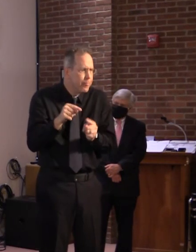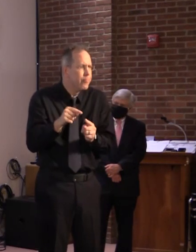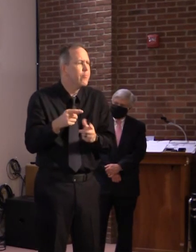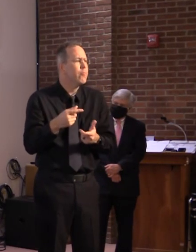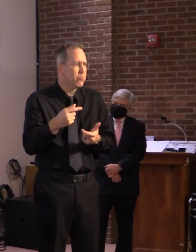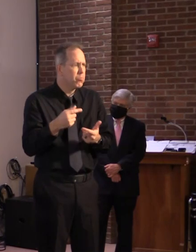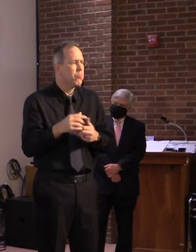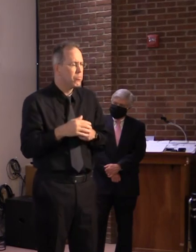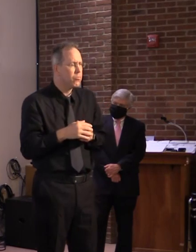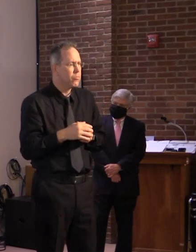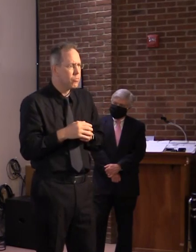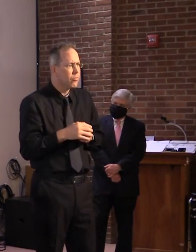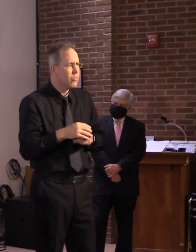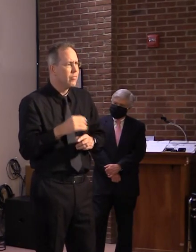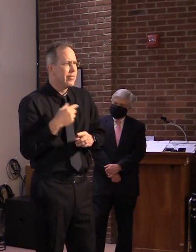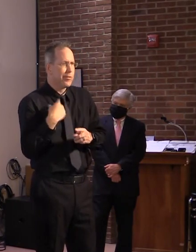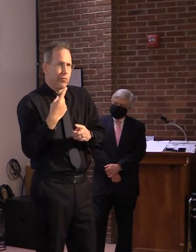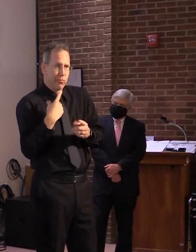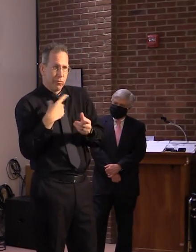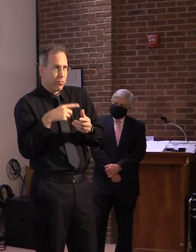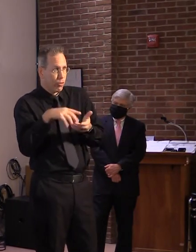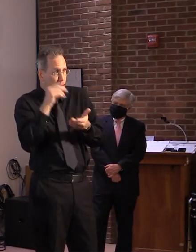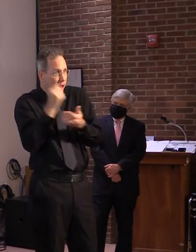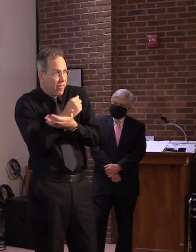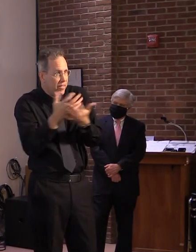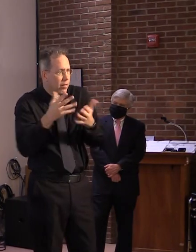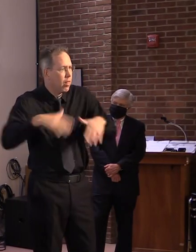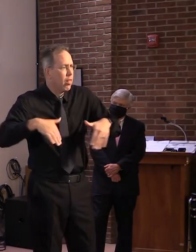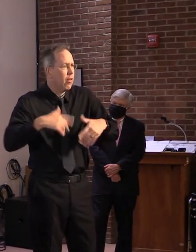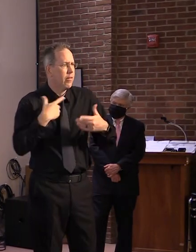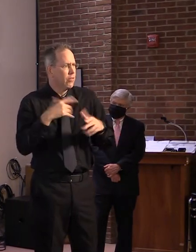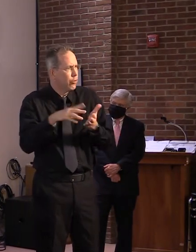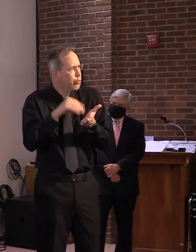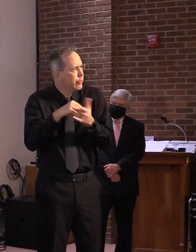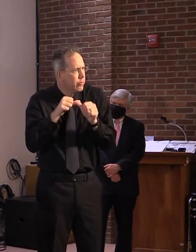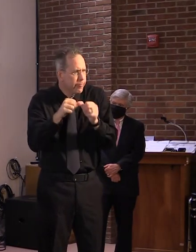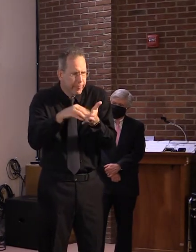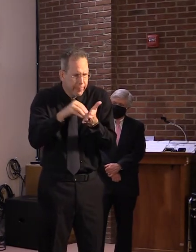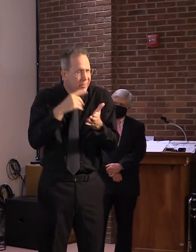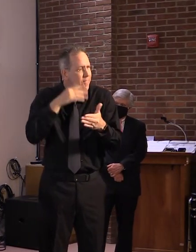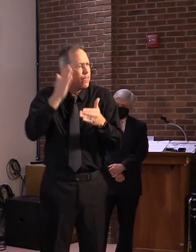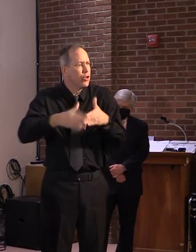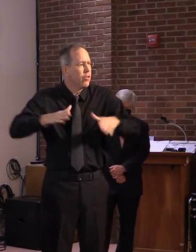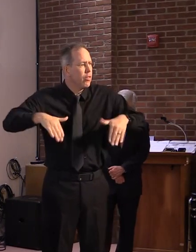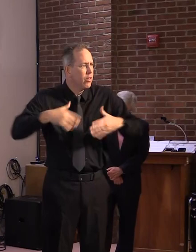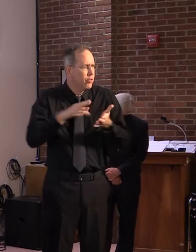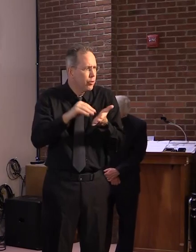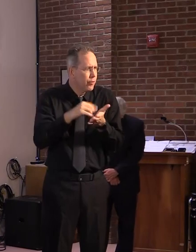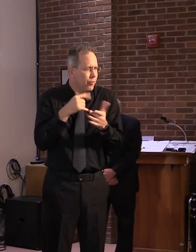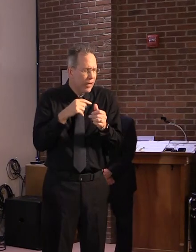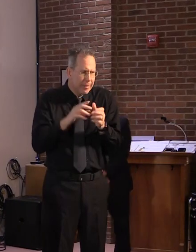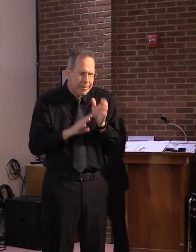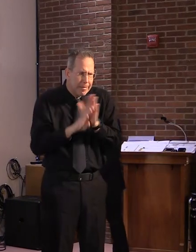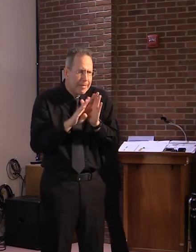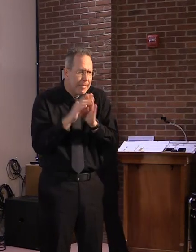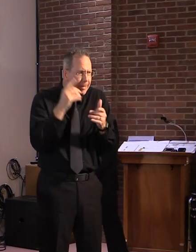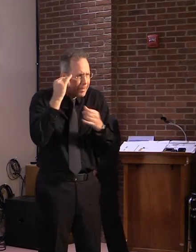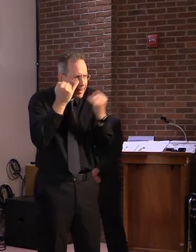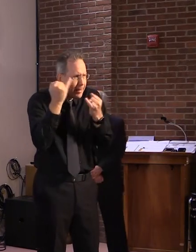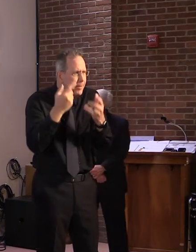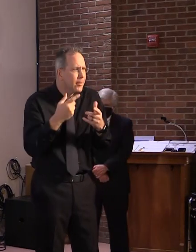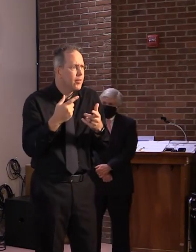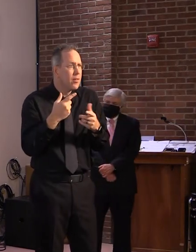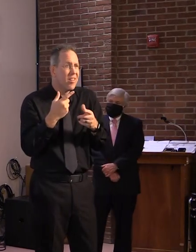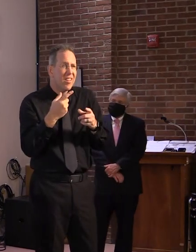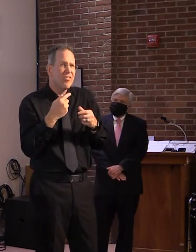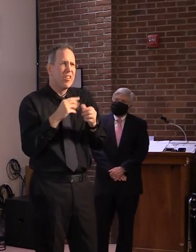tense yet. That's why I was very cautious in my original presentation today to not just say that the weekend looks